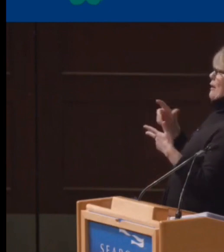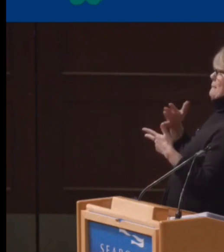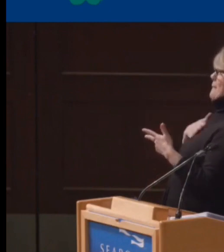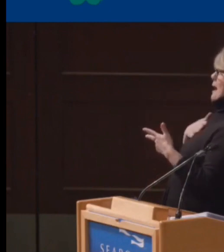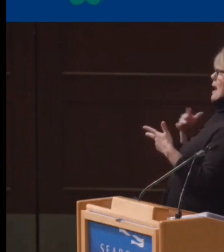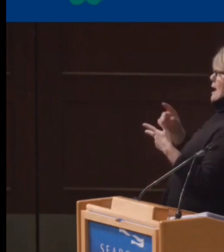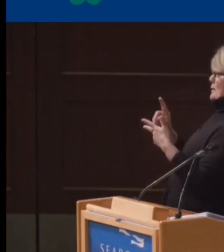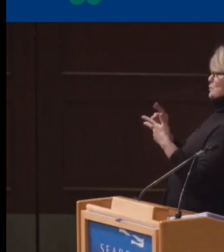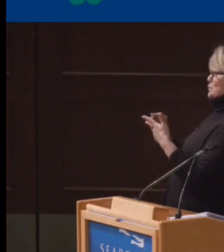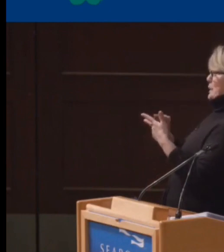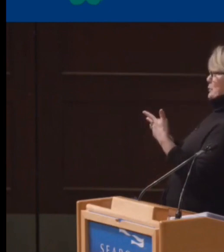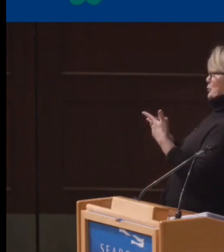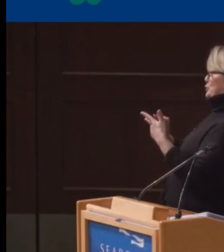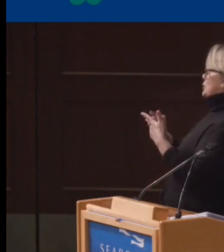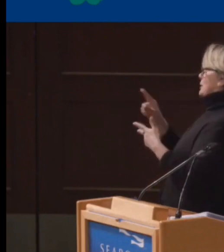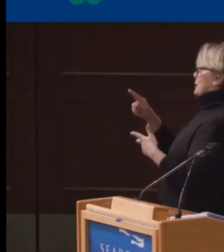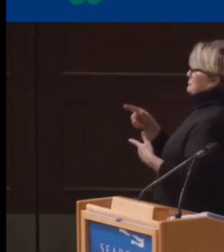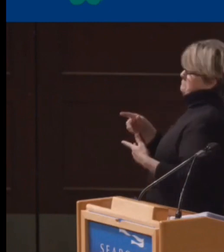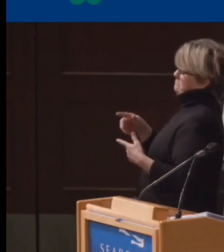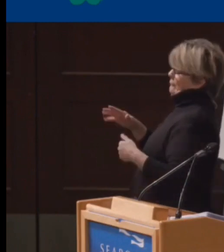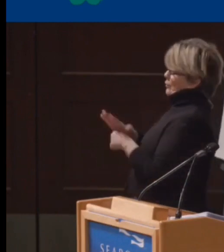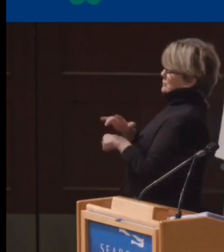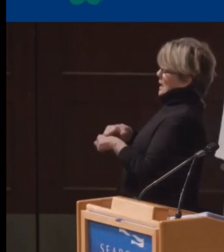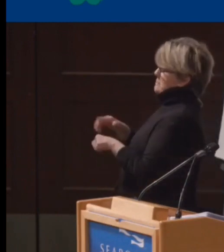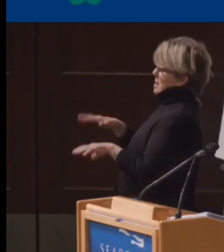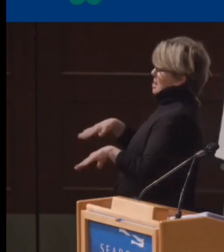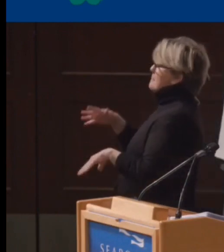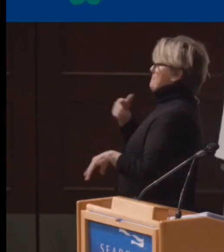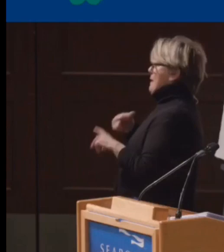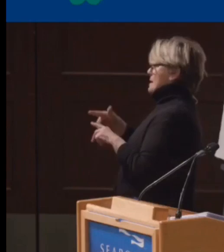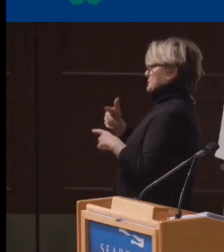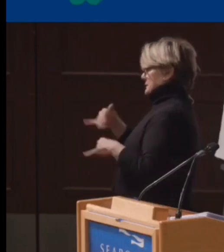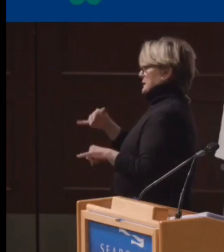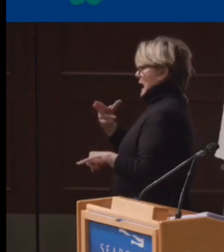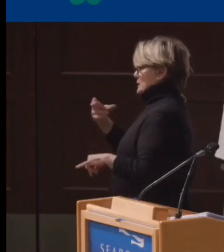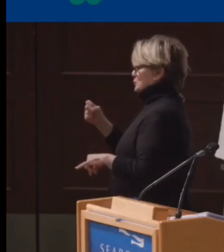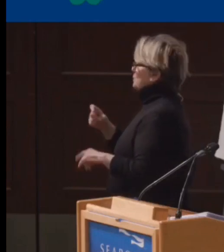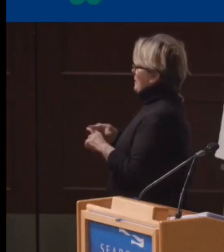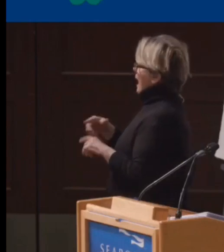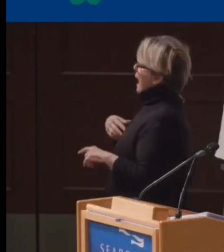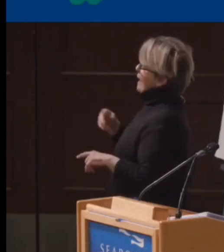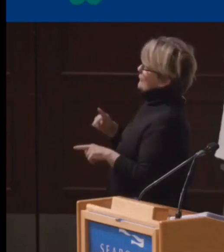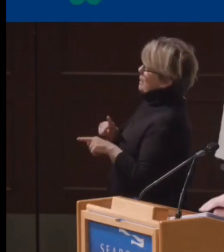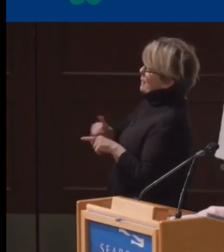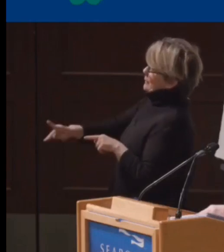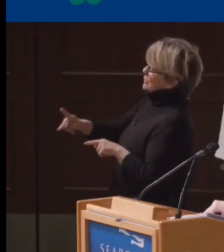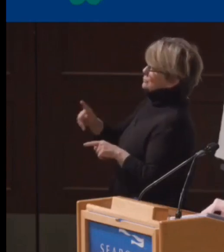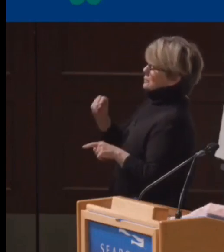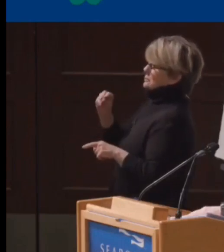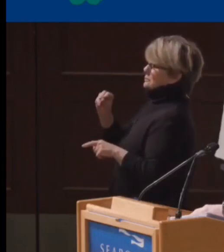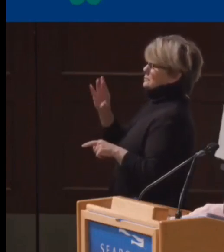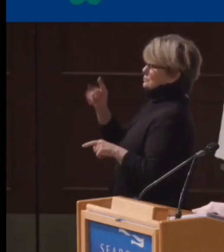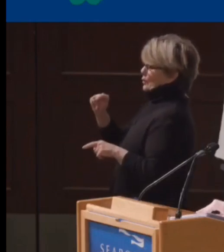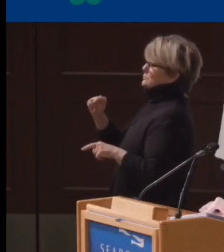as I am still in high school, I now have real experience in professional sports journalism.